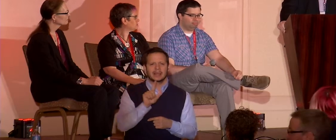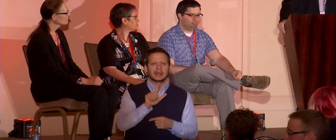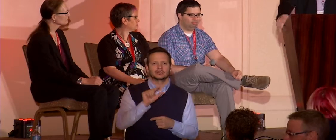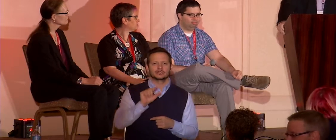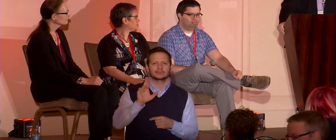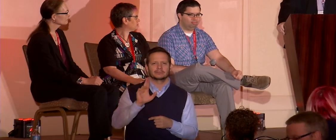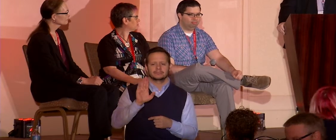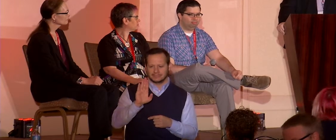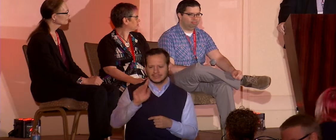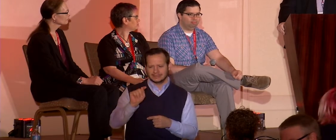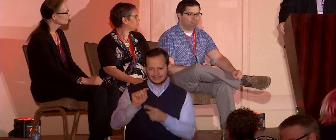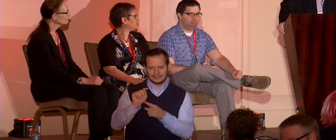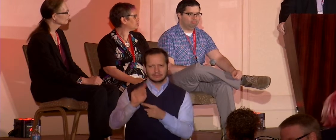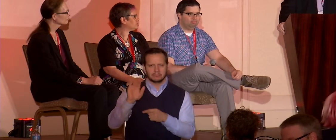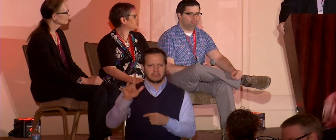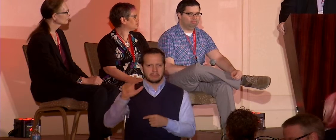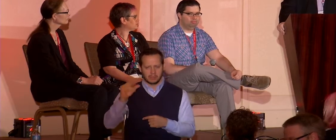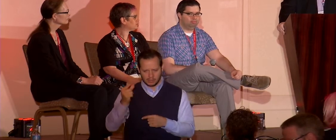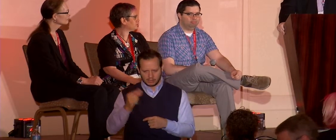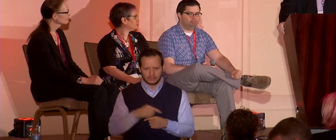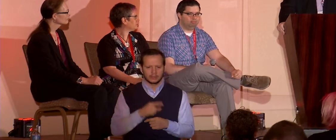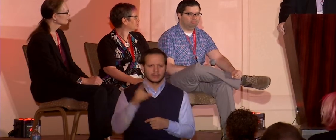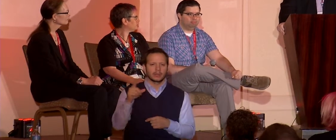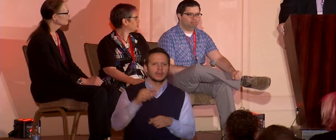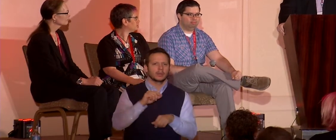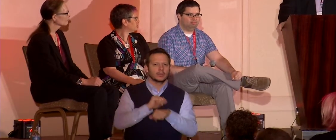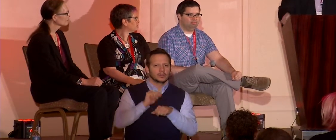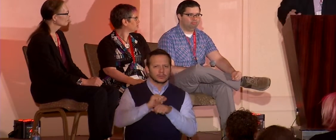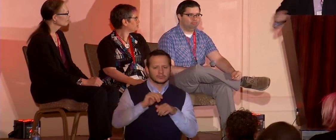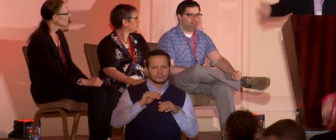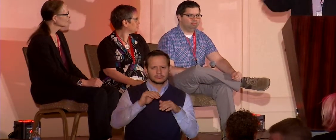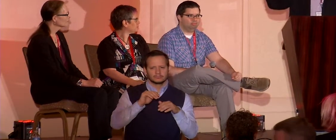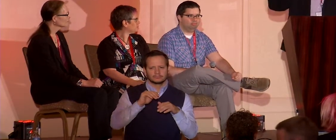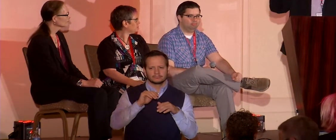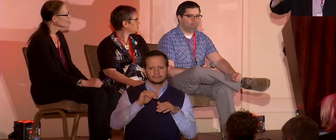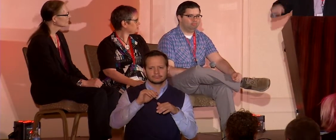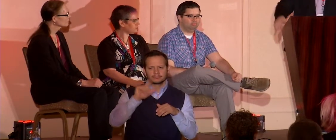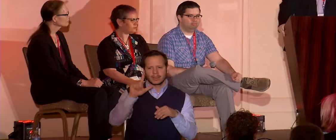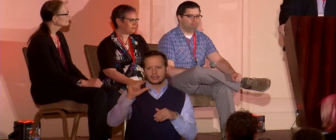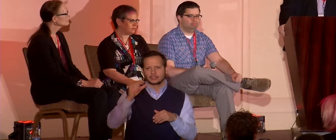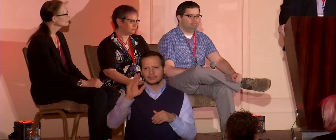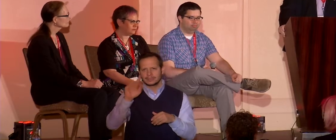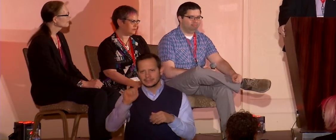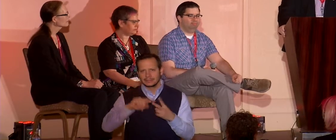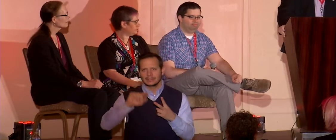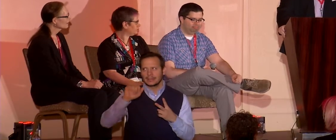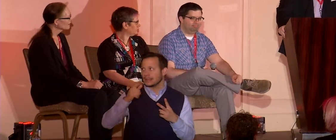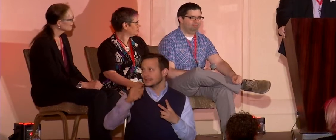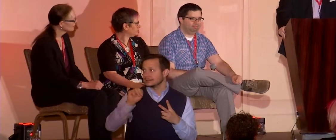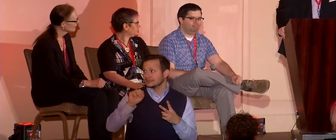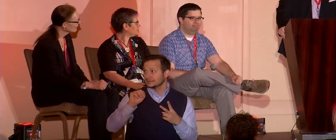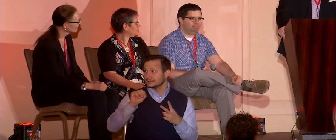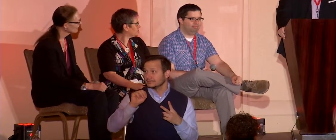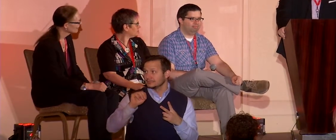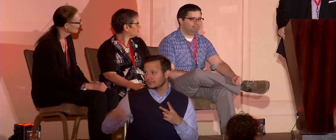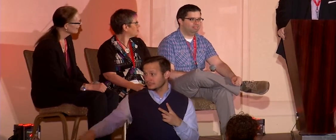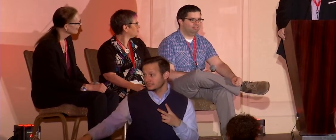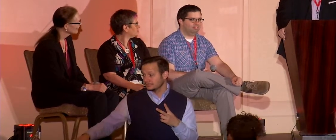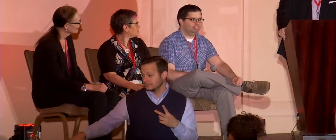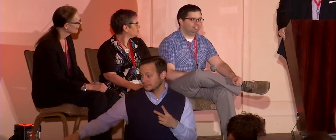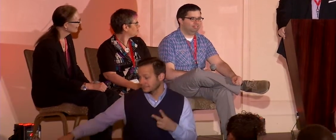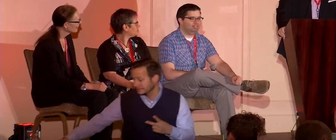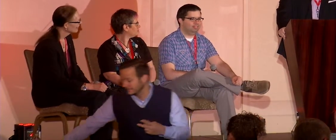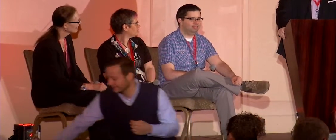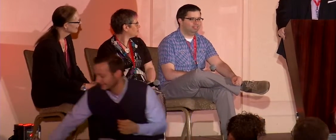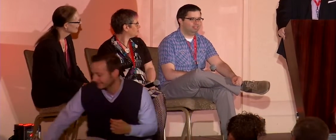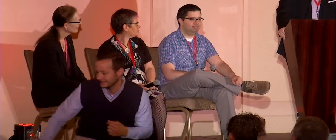works on social justice issues, atheism, and LGBT activism, and the intersection of all of that stuff. So his current job is